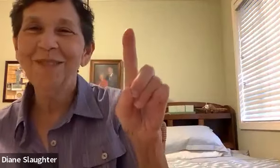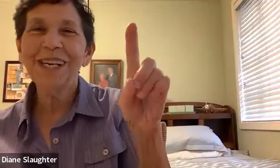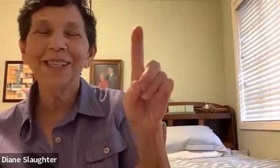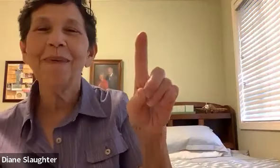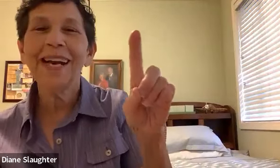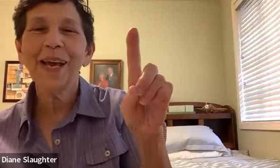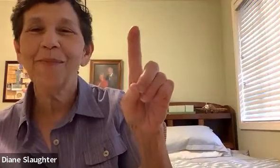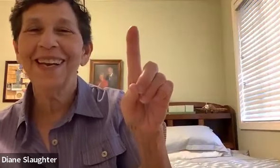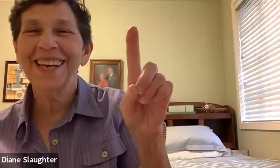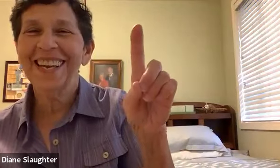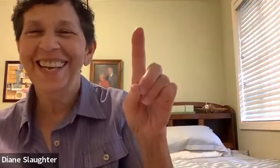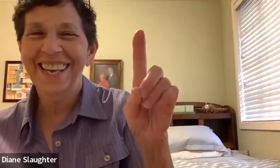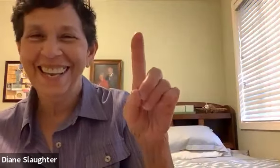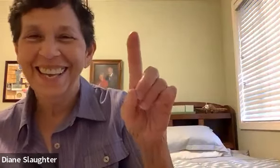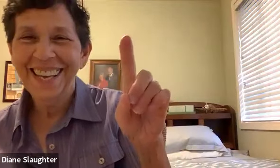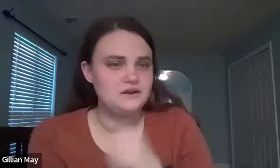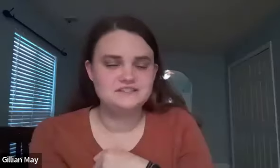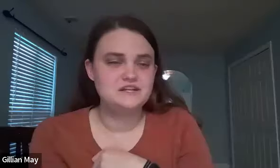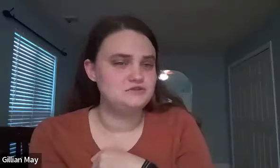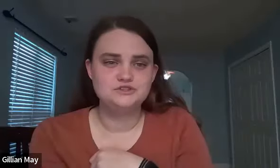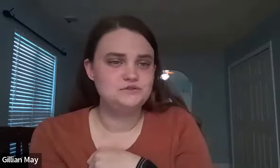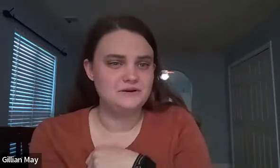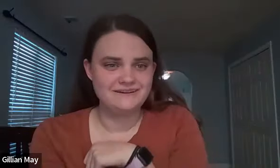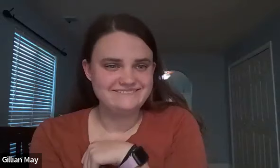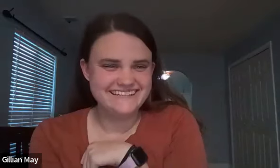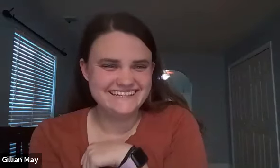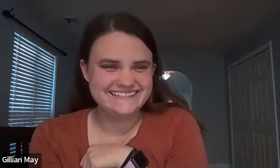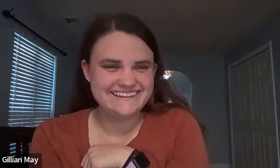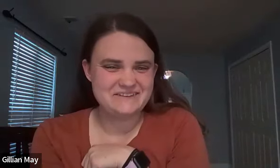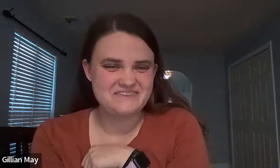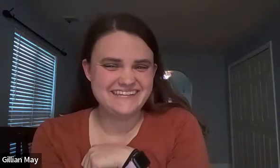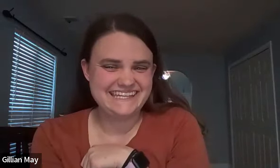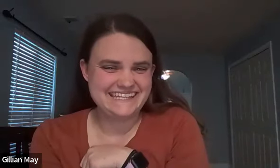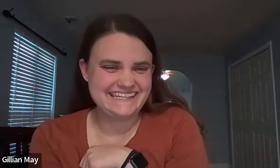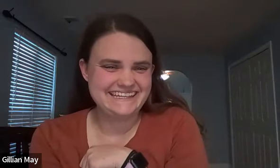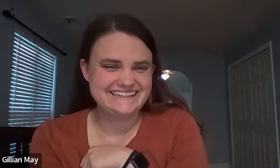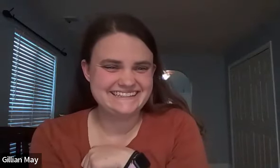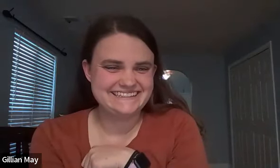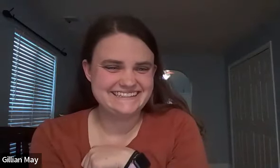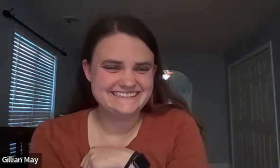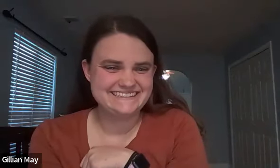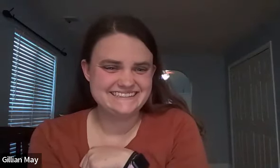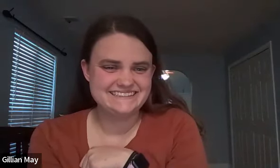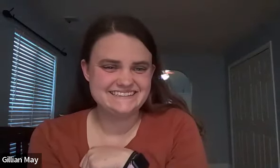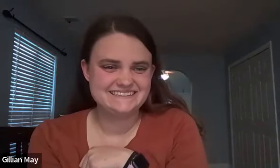Then we I have, changed my you are good to go. Don't you worry. Then we have E.